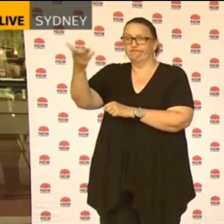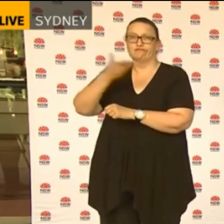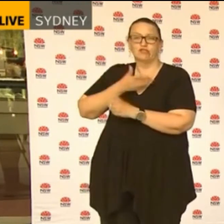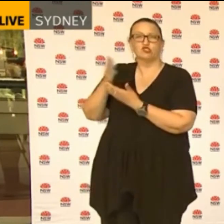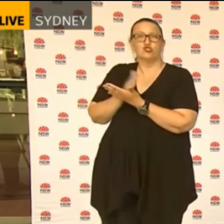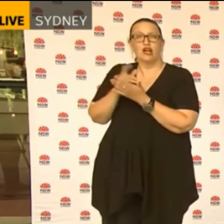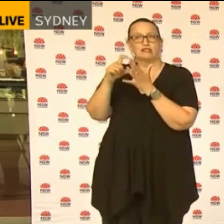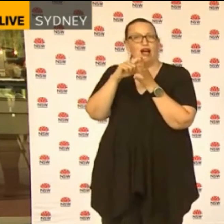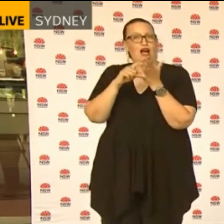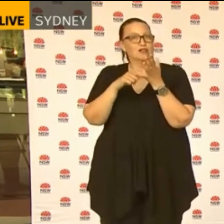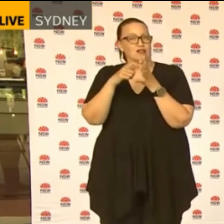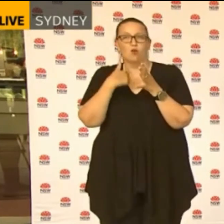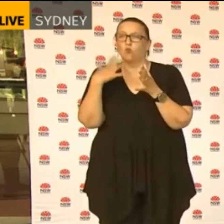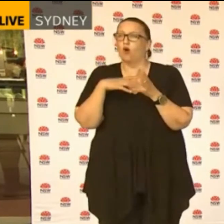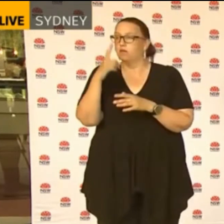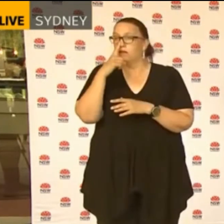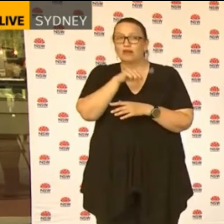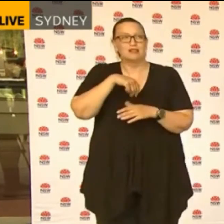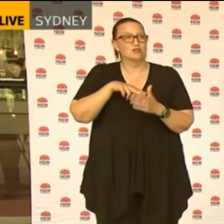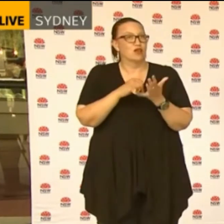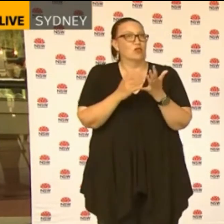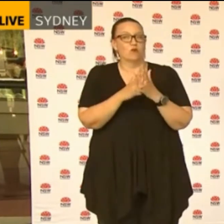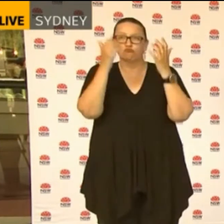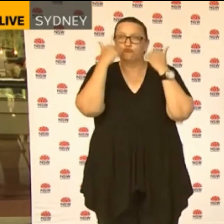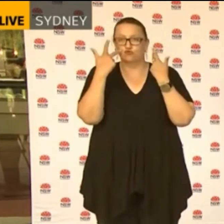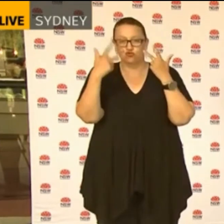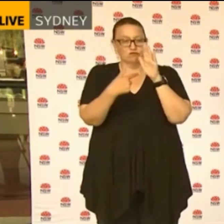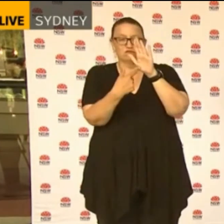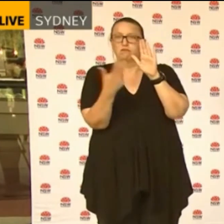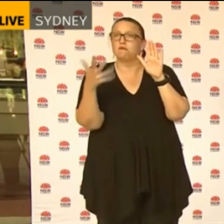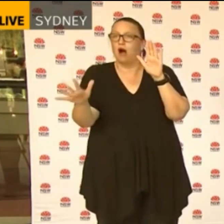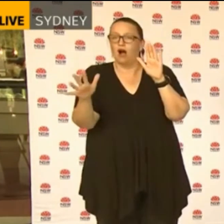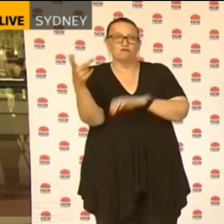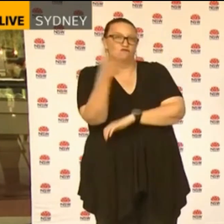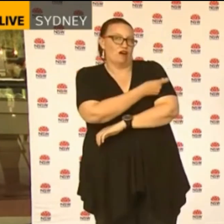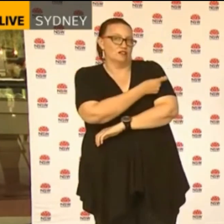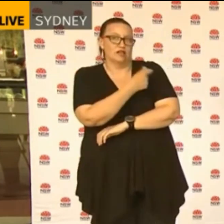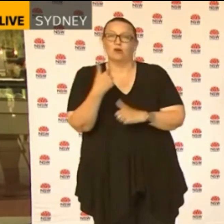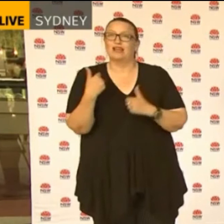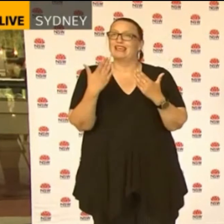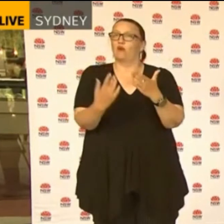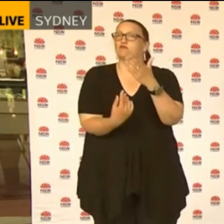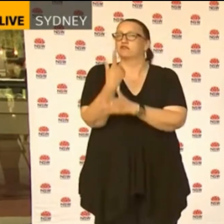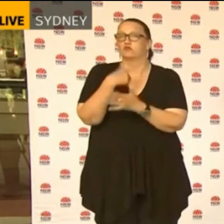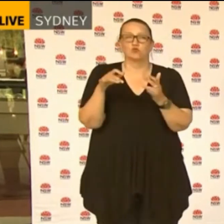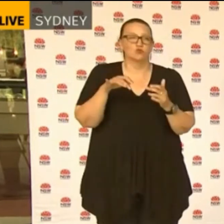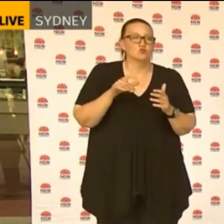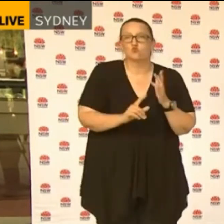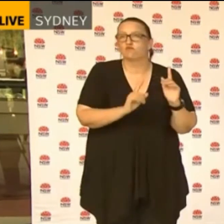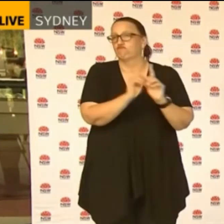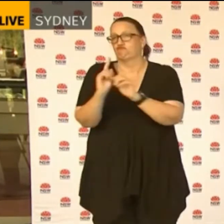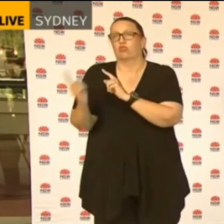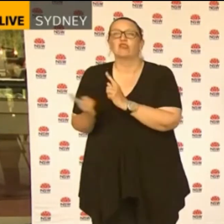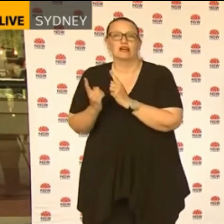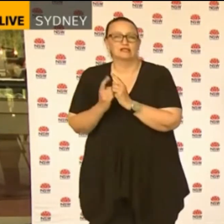electronic proof mechanism to show that they've had the vaccine, and that will allow them certain opportunities perhaps. So we're keen to have something